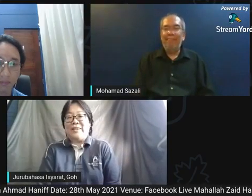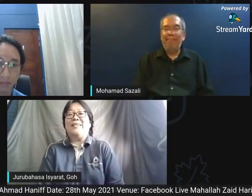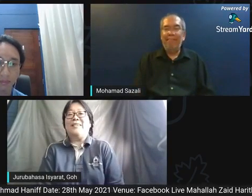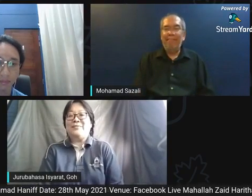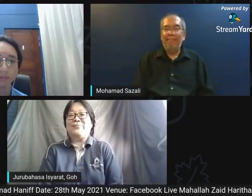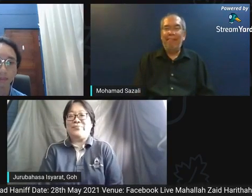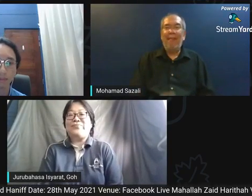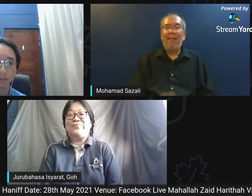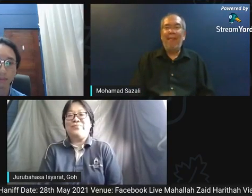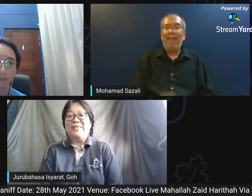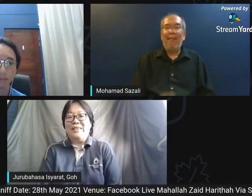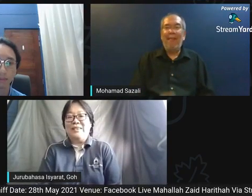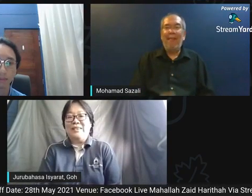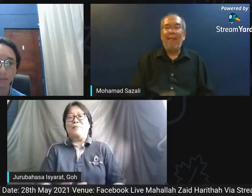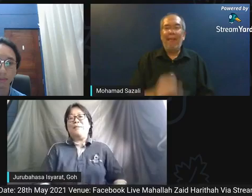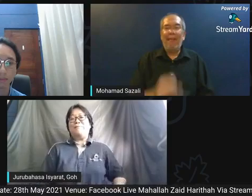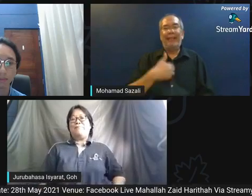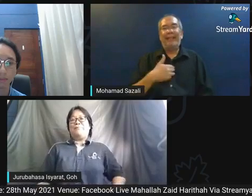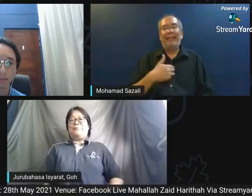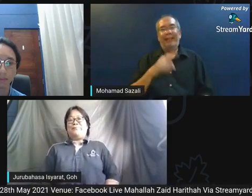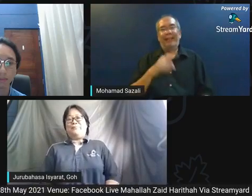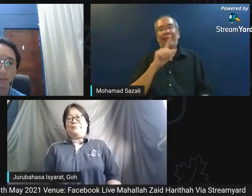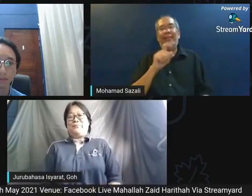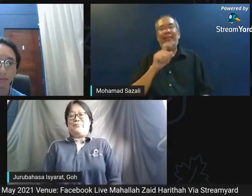Okay? Cik Amir?